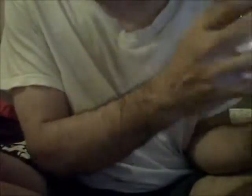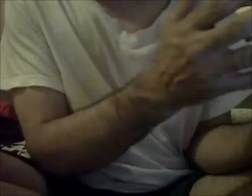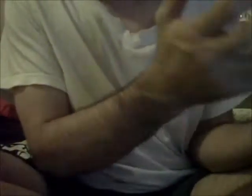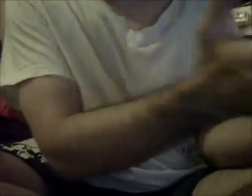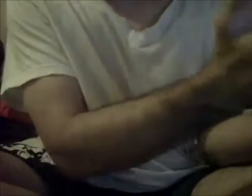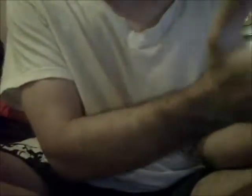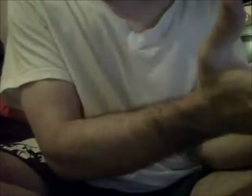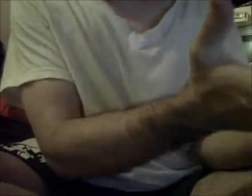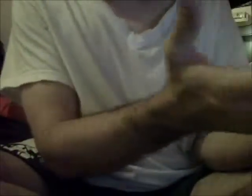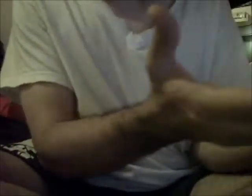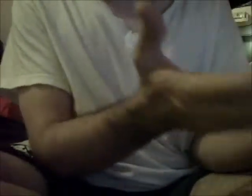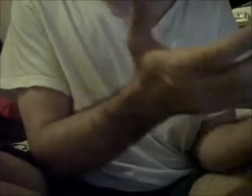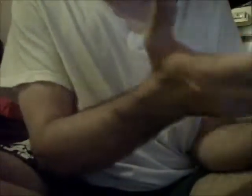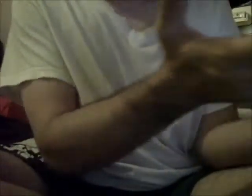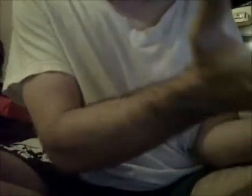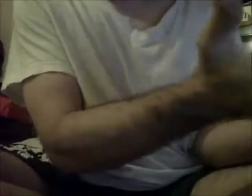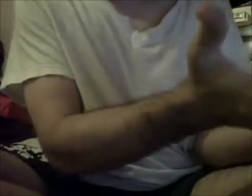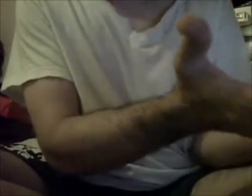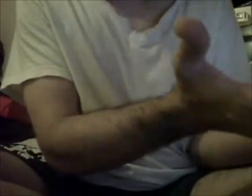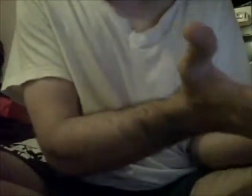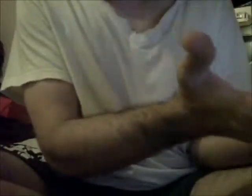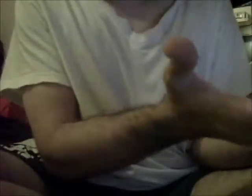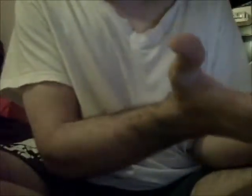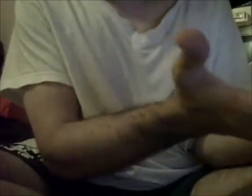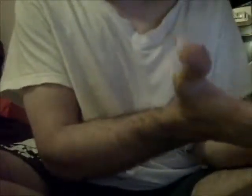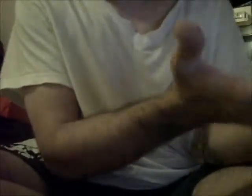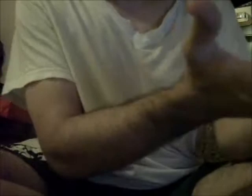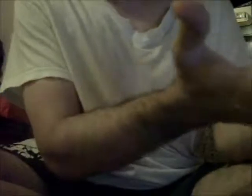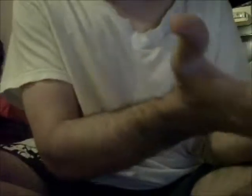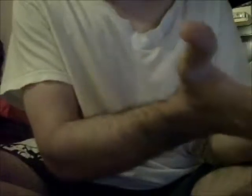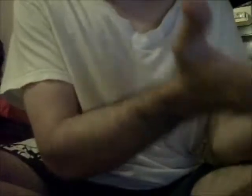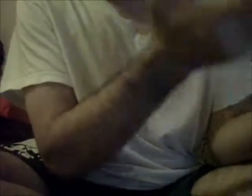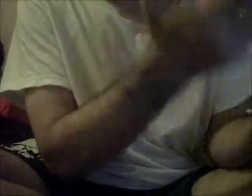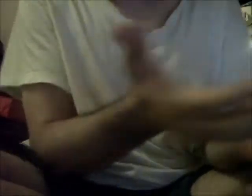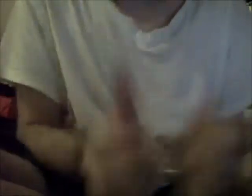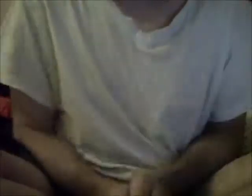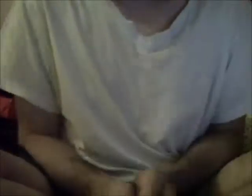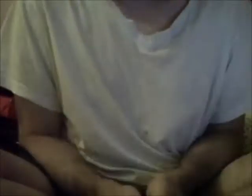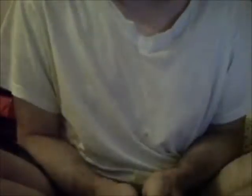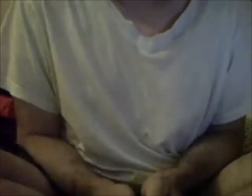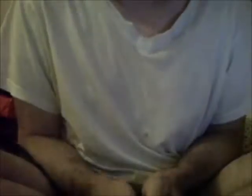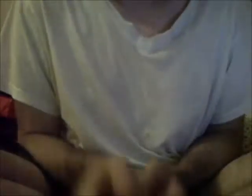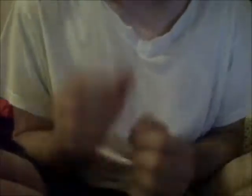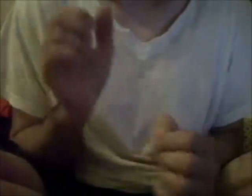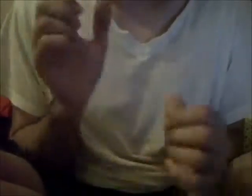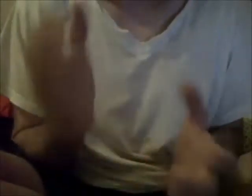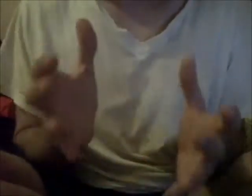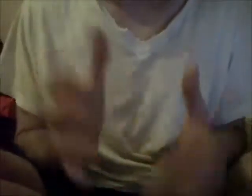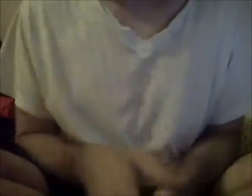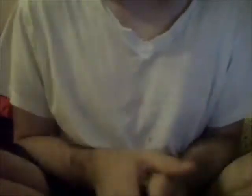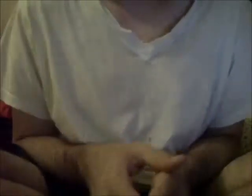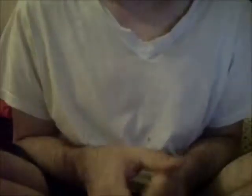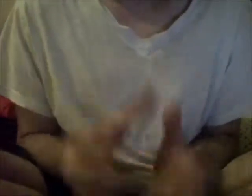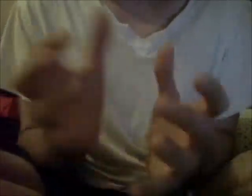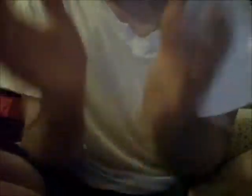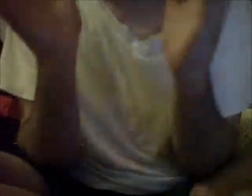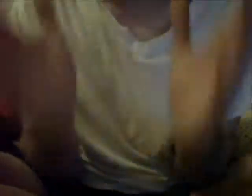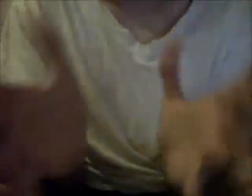you perfect, absolute perfect scripture that says that God is the judge and not people. Why would